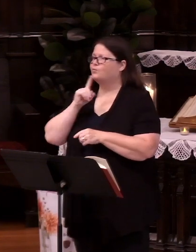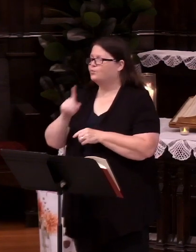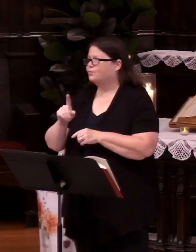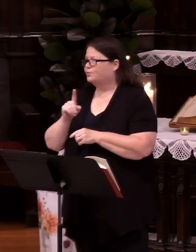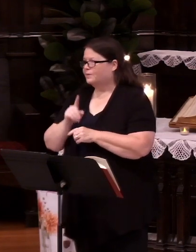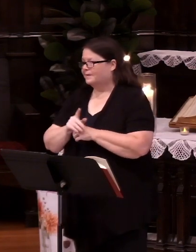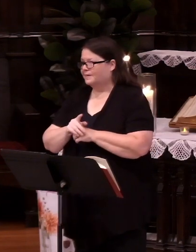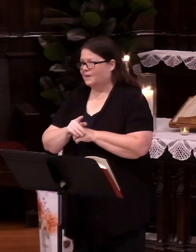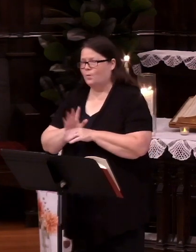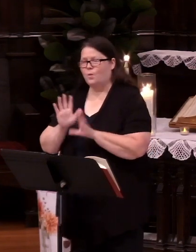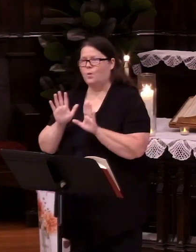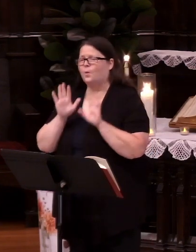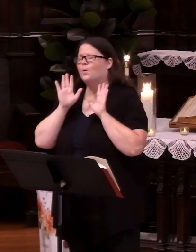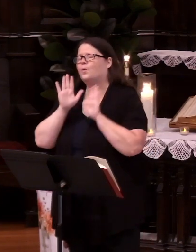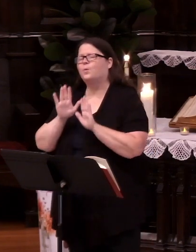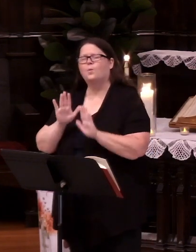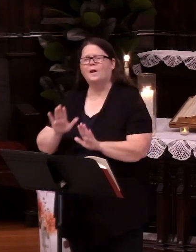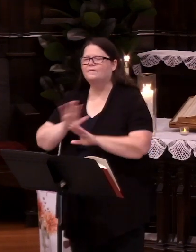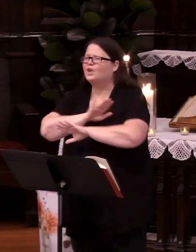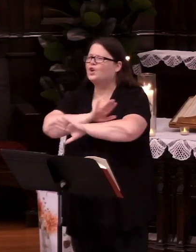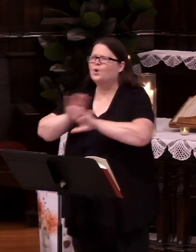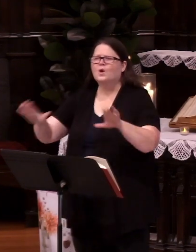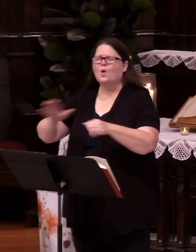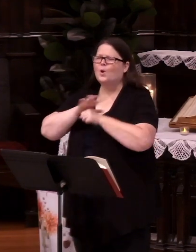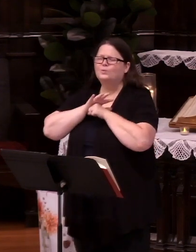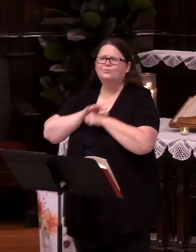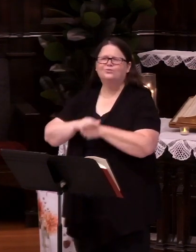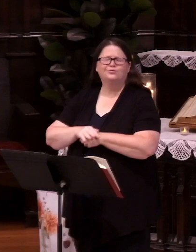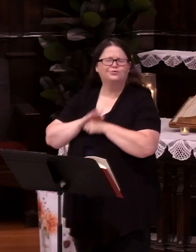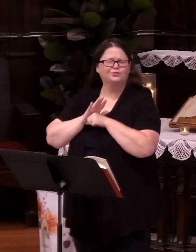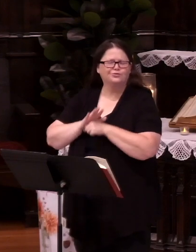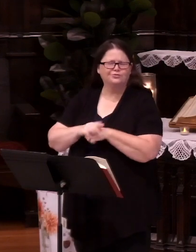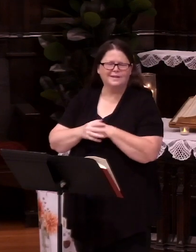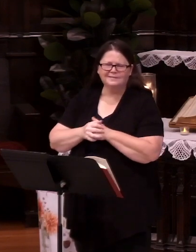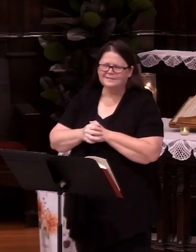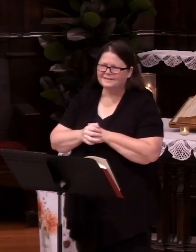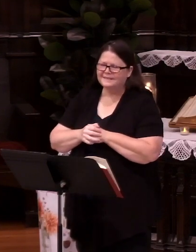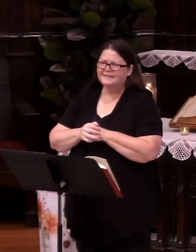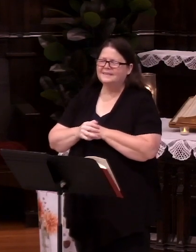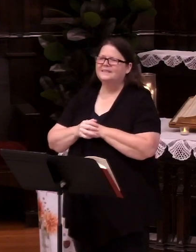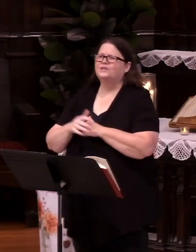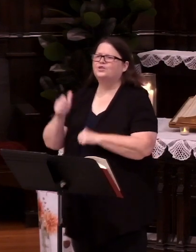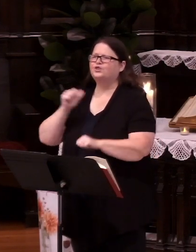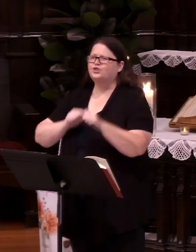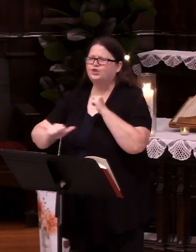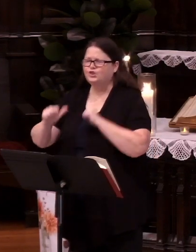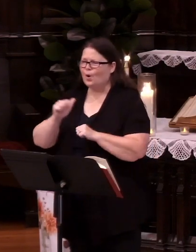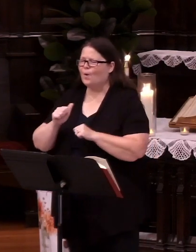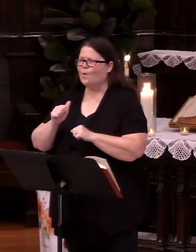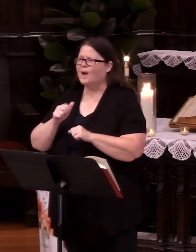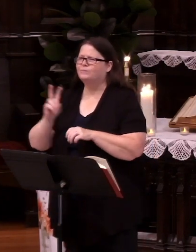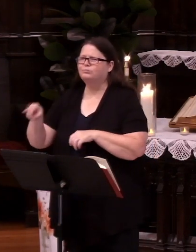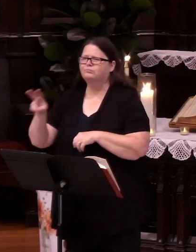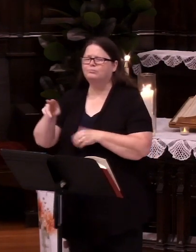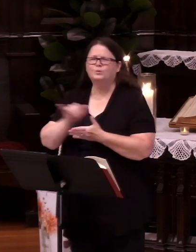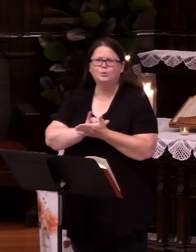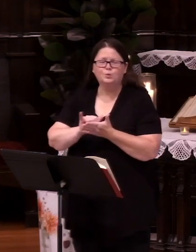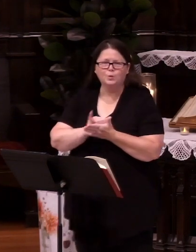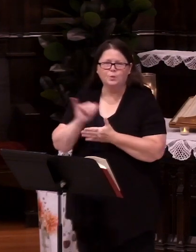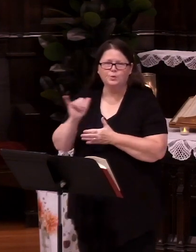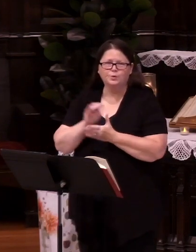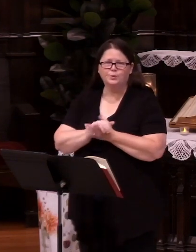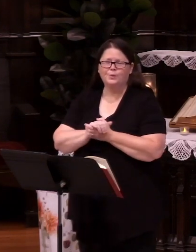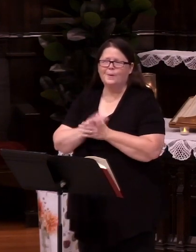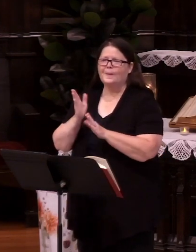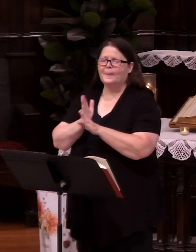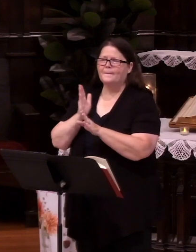fantastic, stress-free, easy way this is to enjoy not only a Broadway musical, but New York City itself. The bus drops you